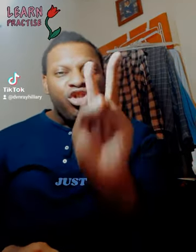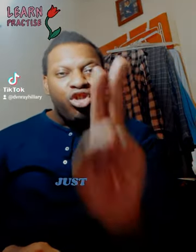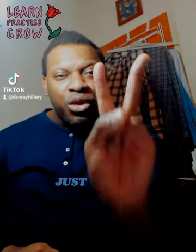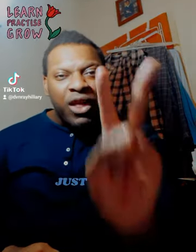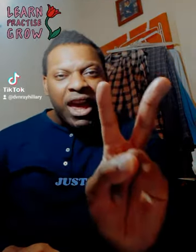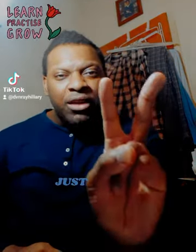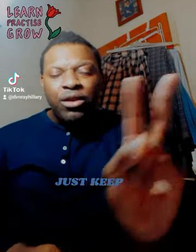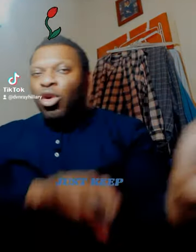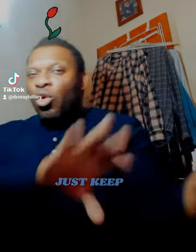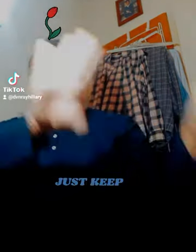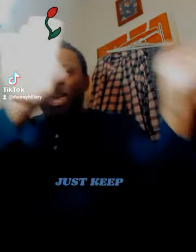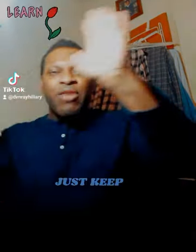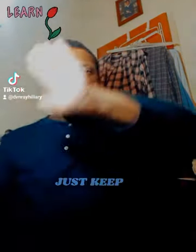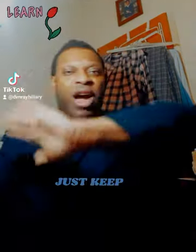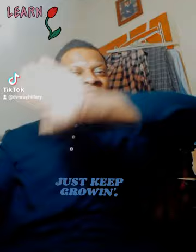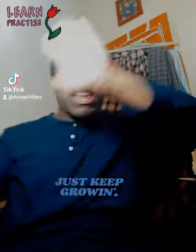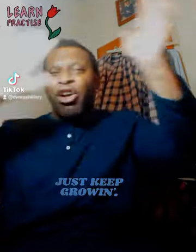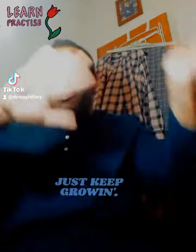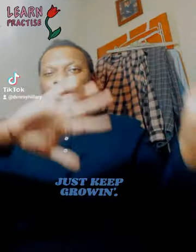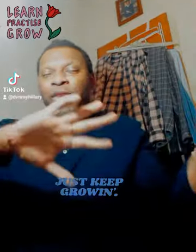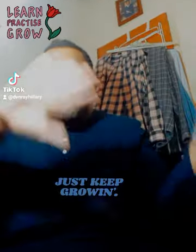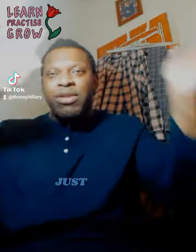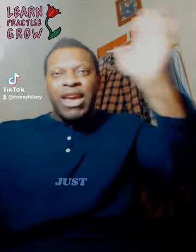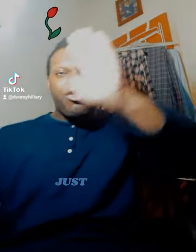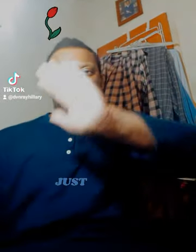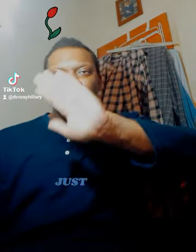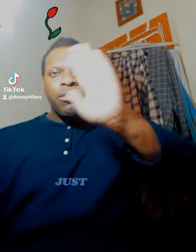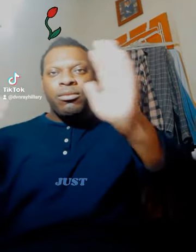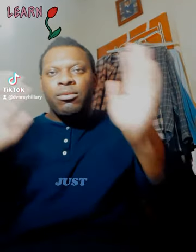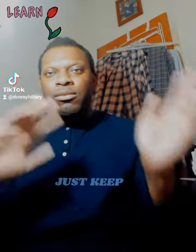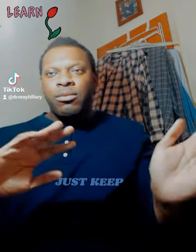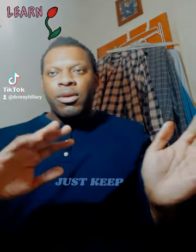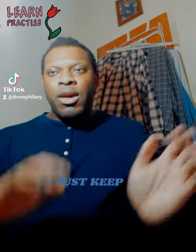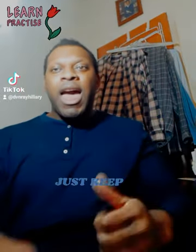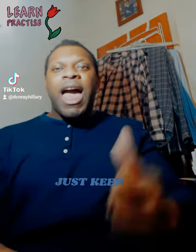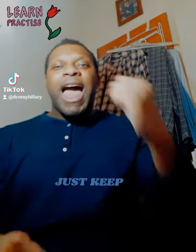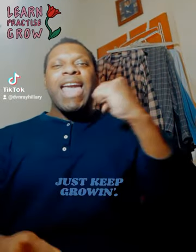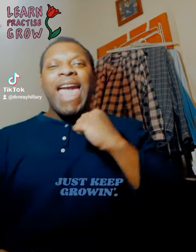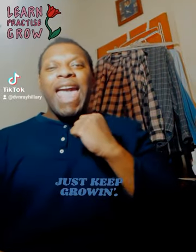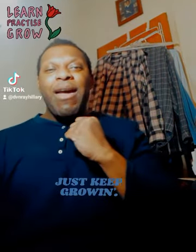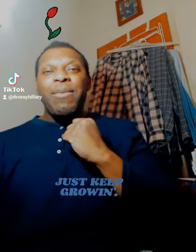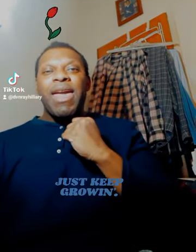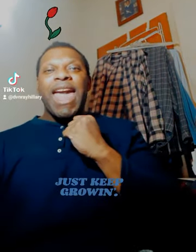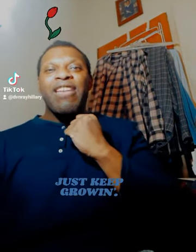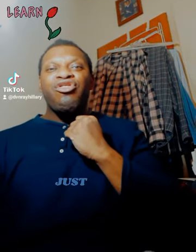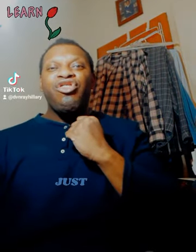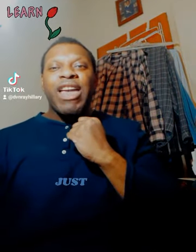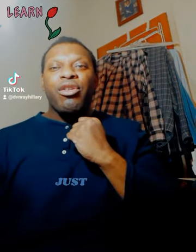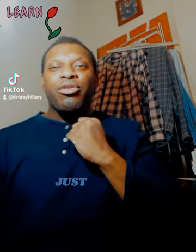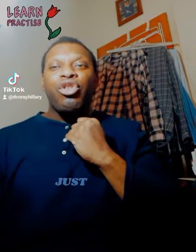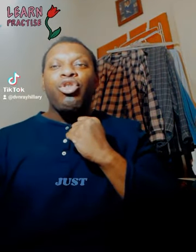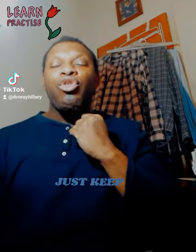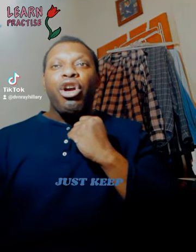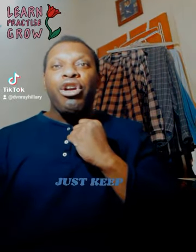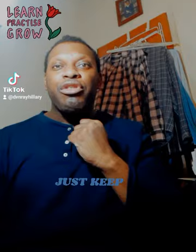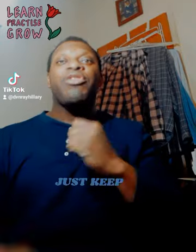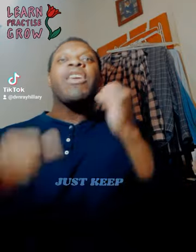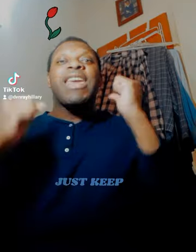two things, we can rock the earth's foundation. I am a child who learns